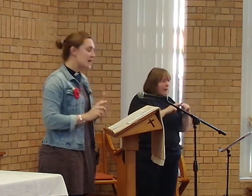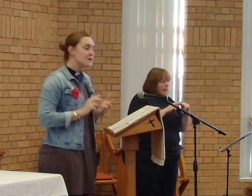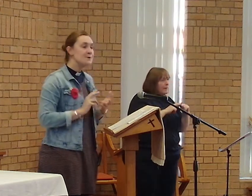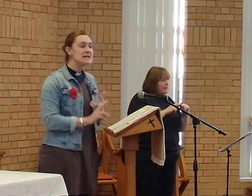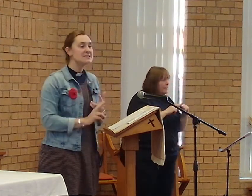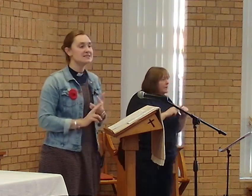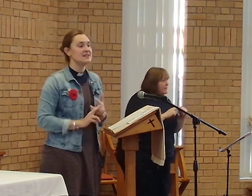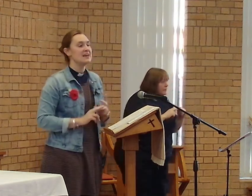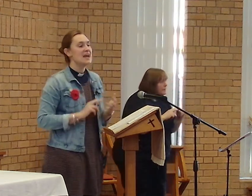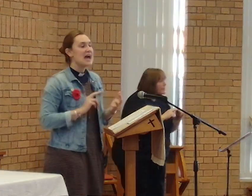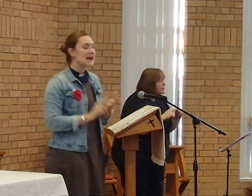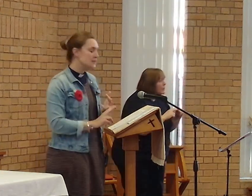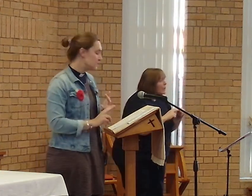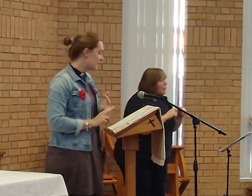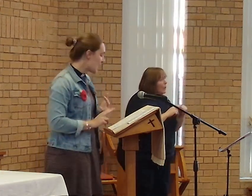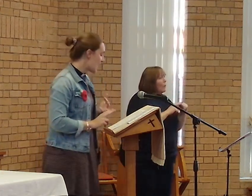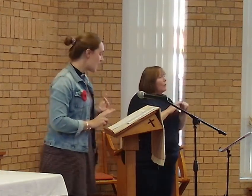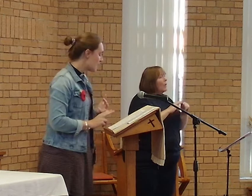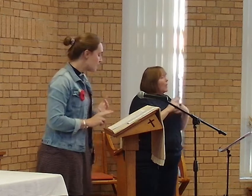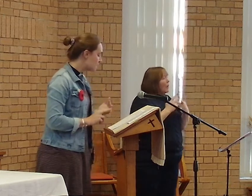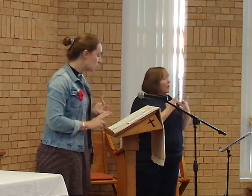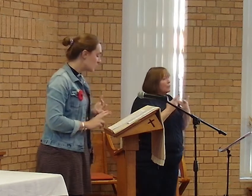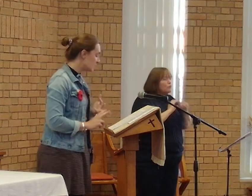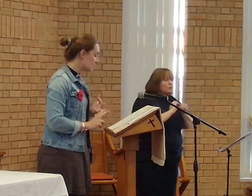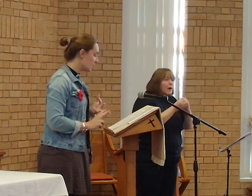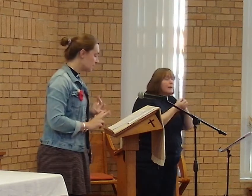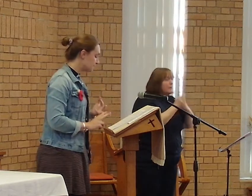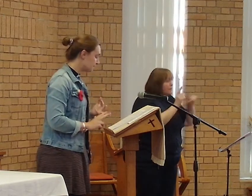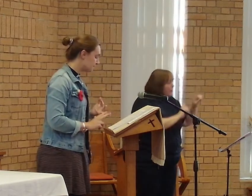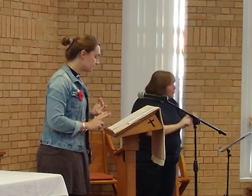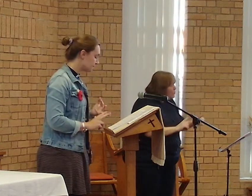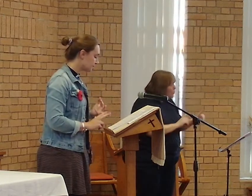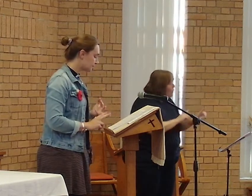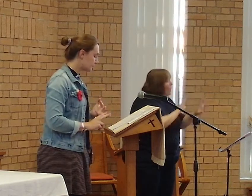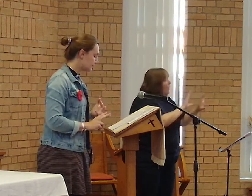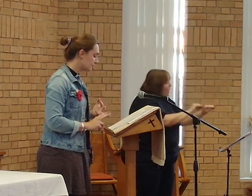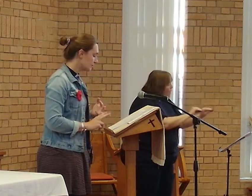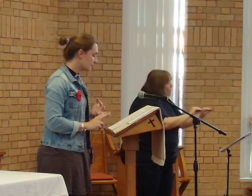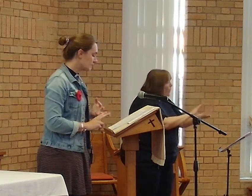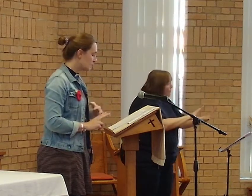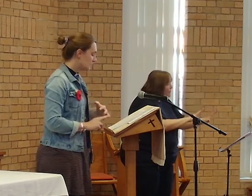unity, who listen and who care for one another.